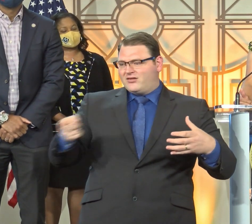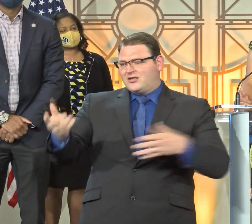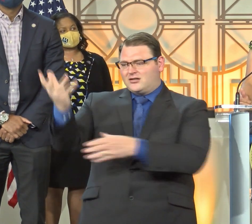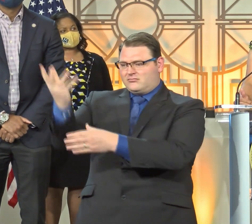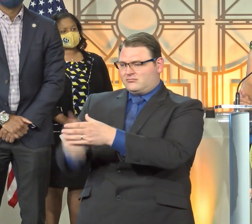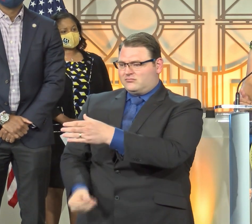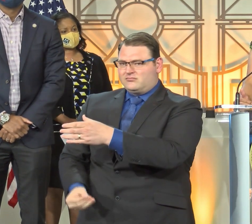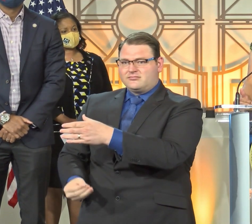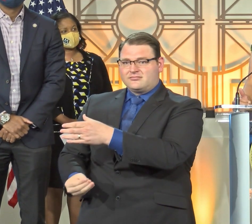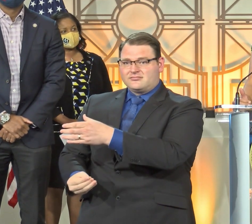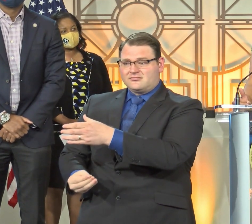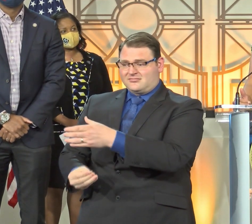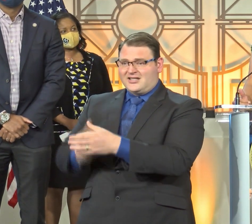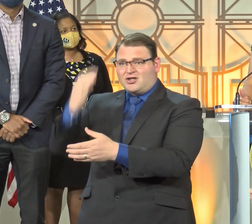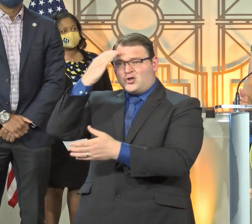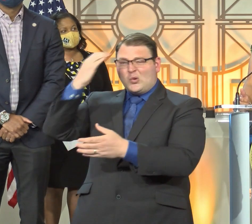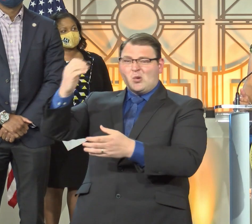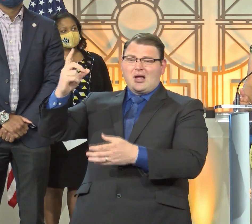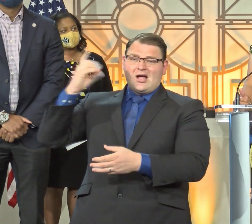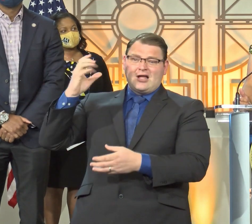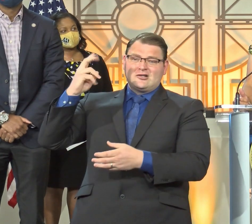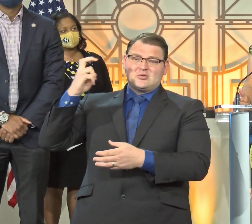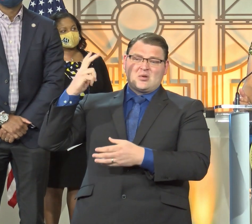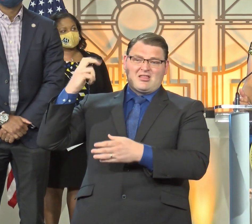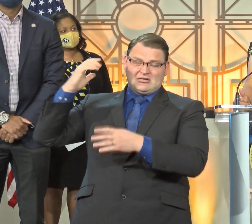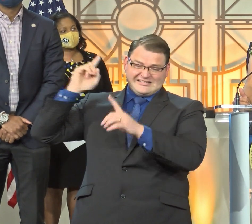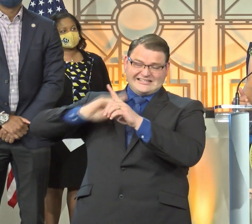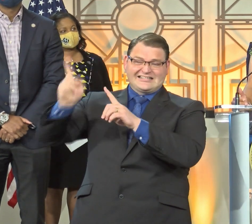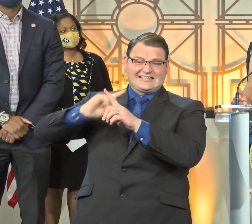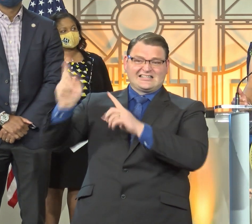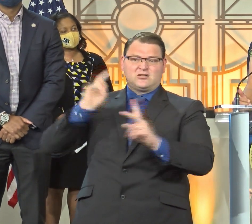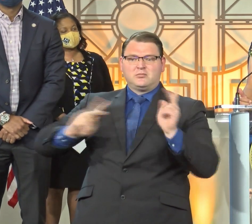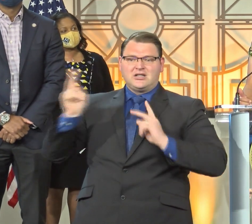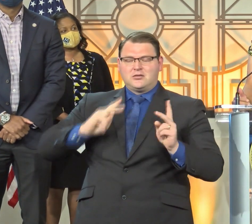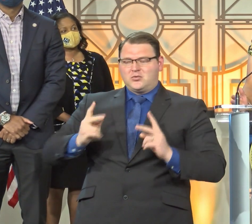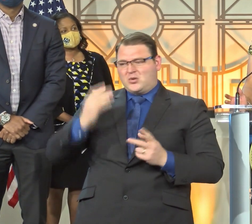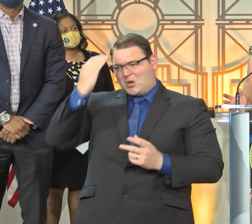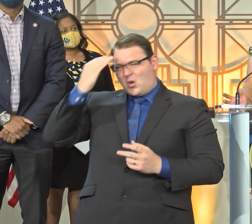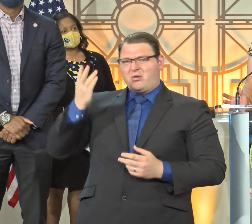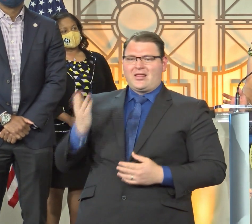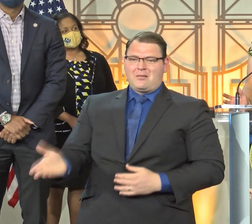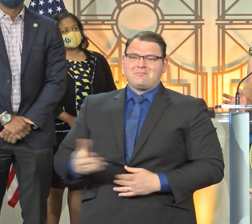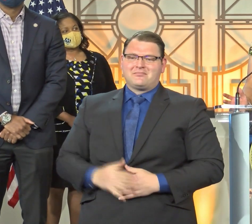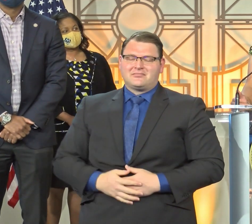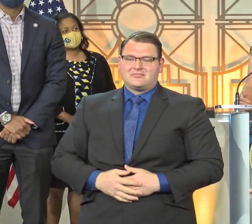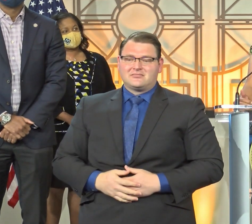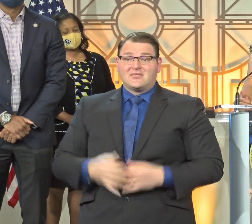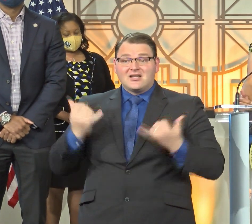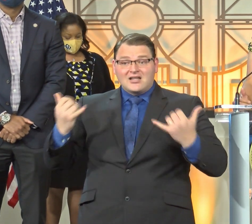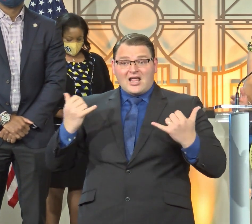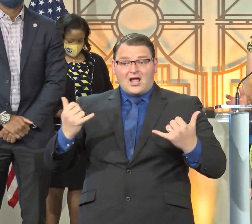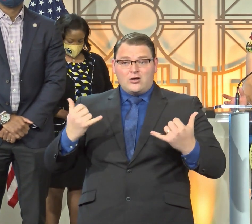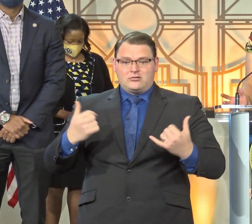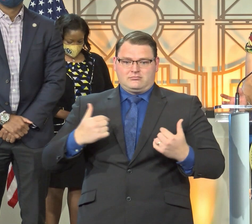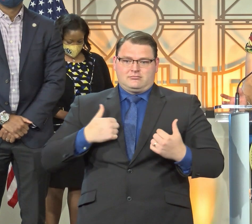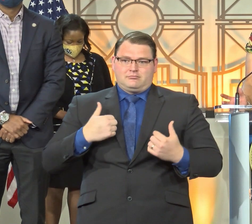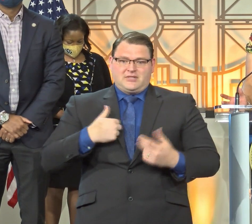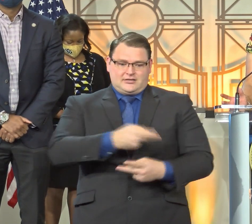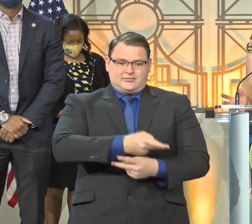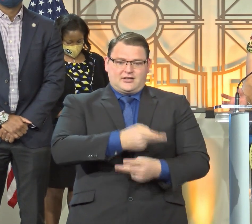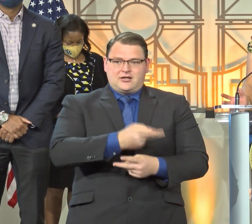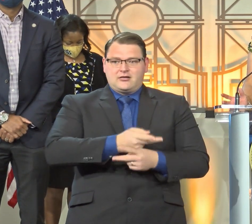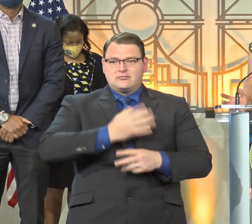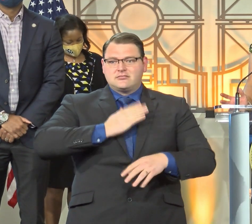unfair. We're struggling. We are really, really struggling. I now have to take on a dual parent role. I now have to take